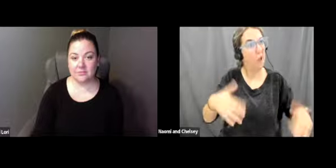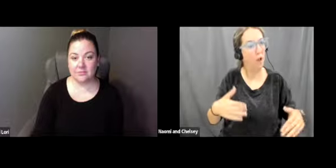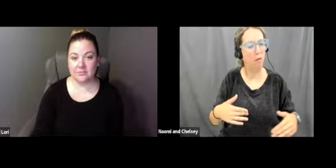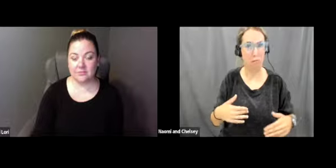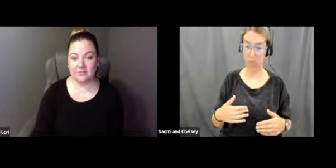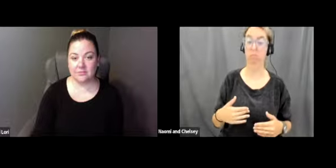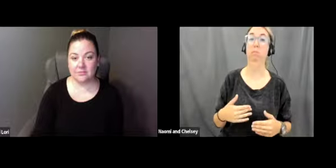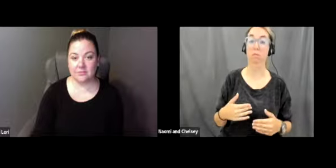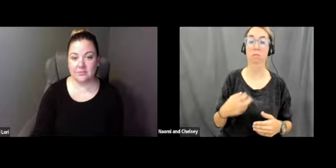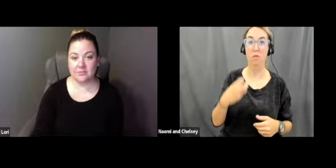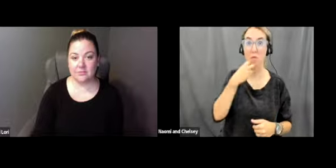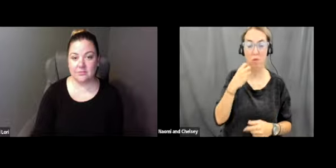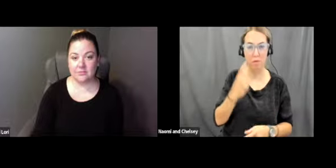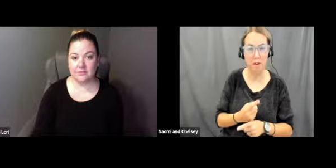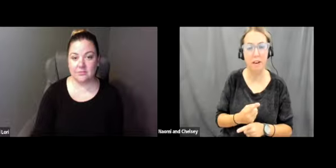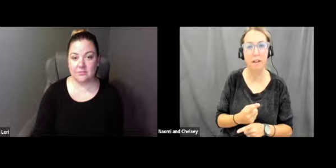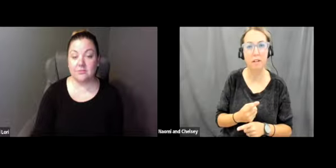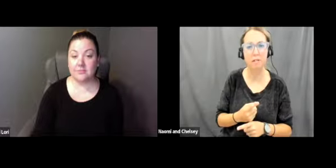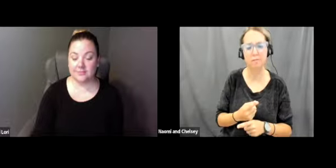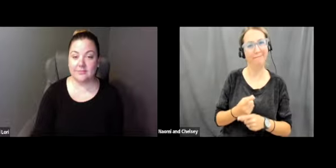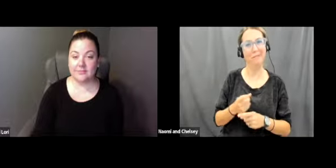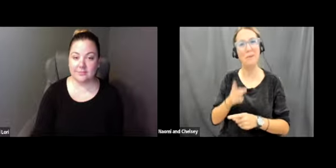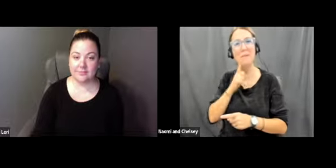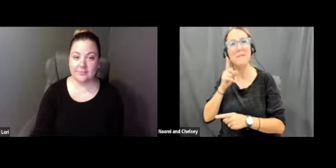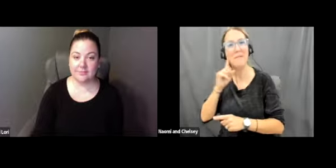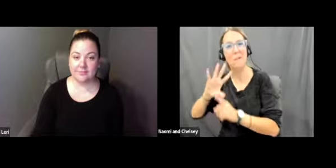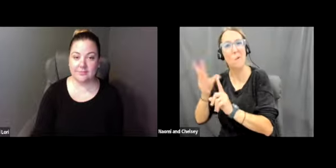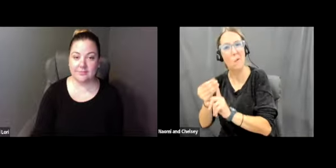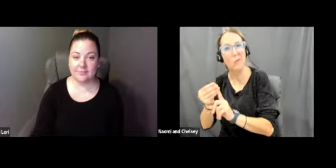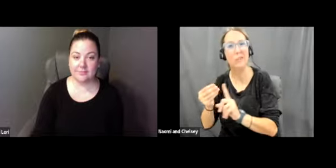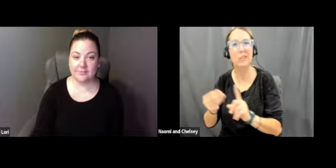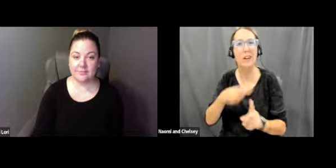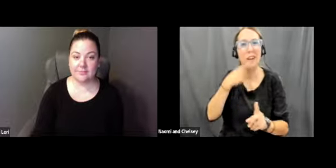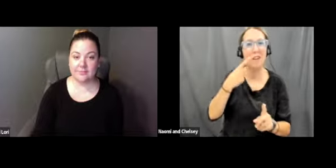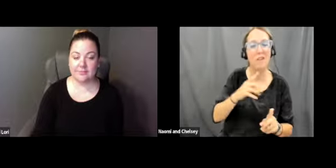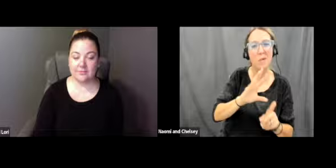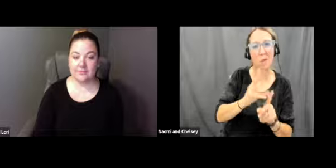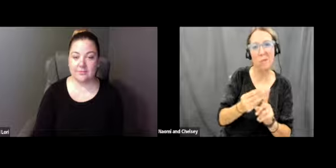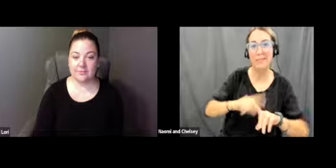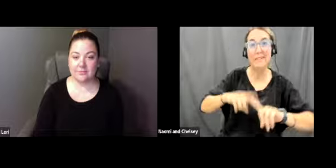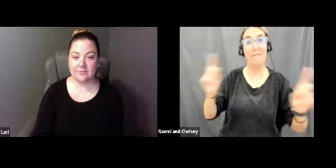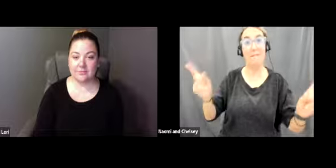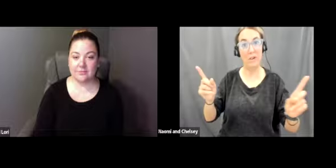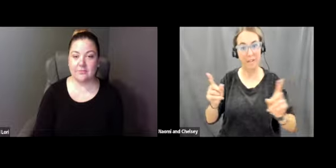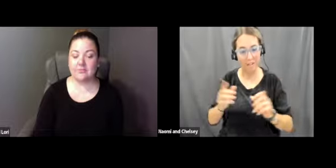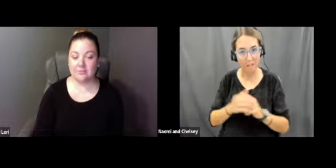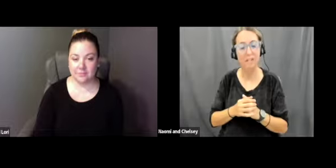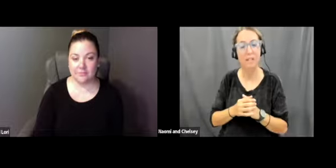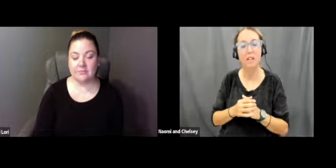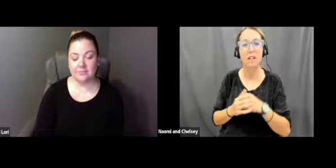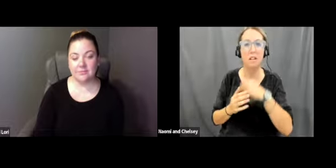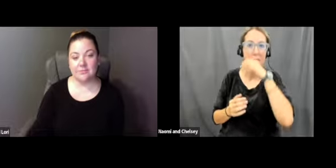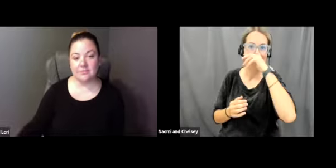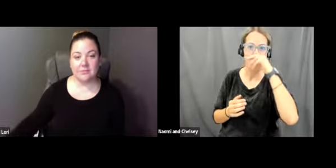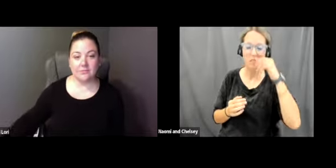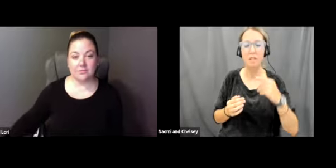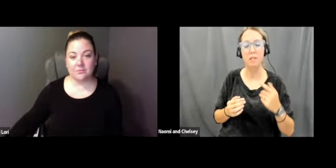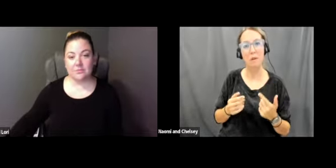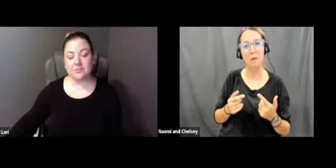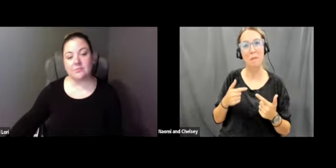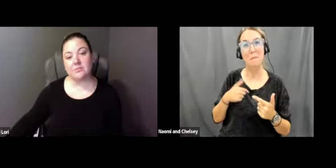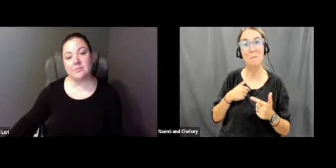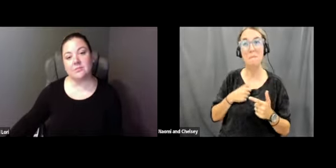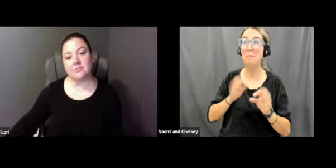not offensive. It's just like saying something is purple, right? It's an adjective. So it was such an interesting moment for me where I had